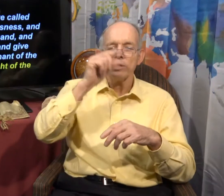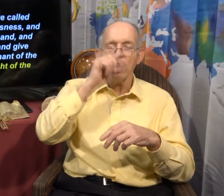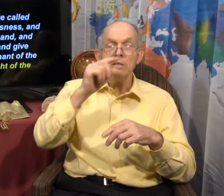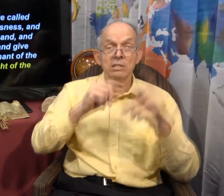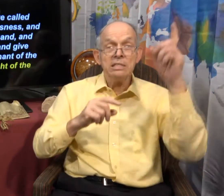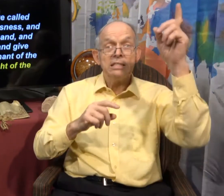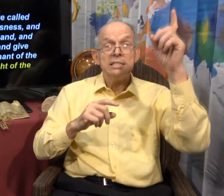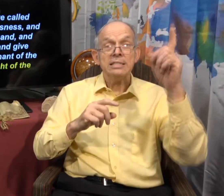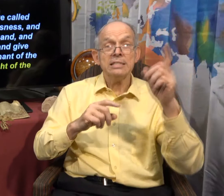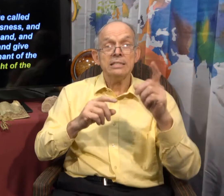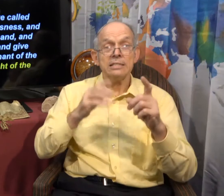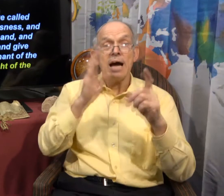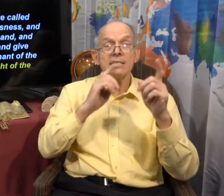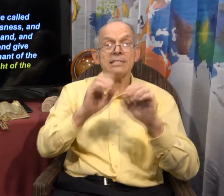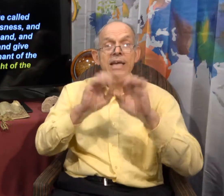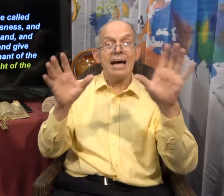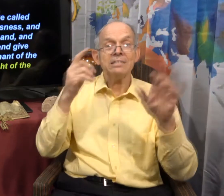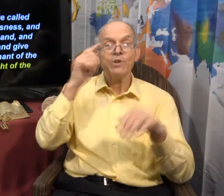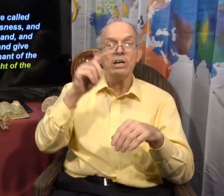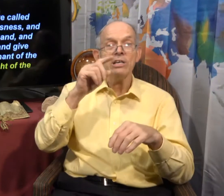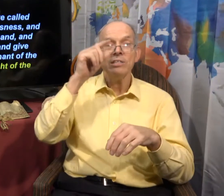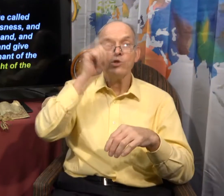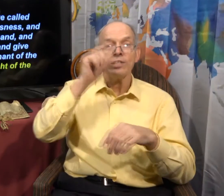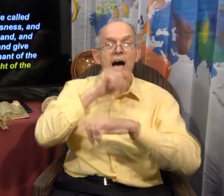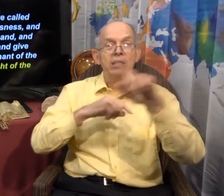us, God is not for trust us too.